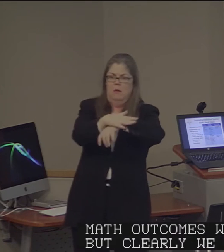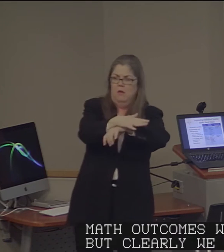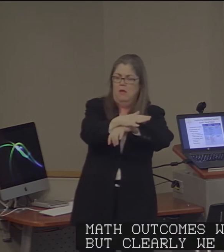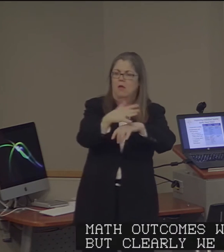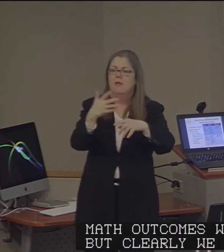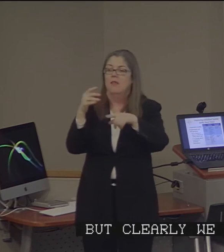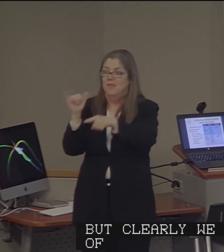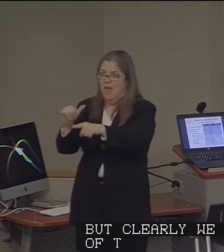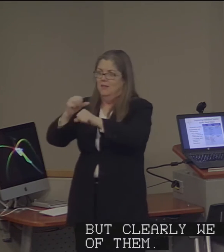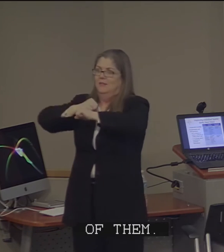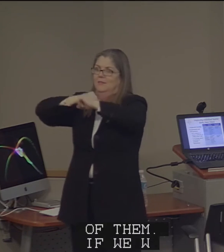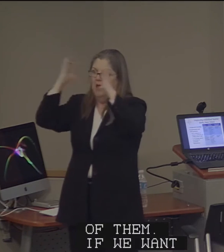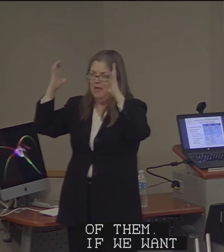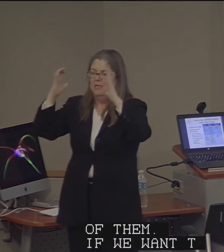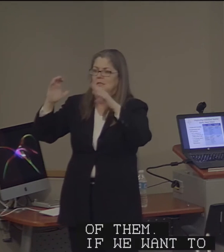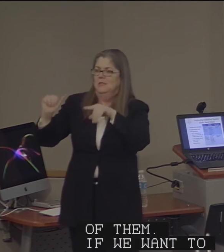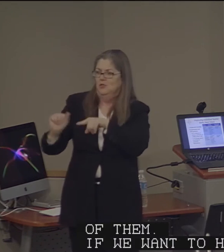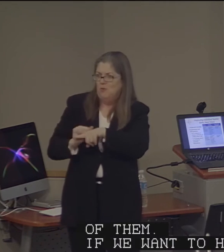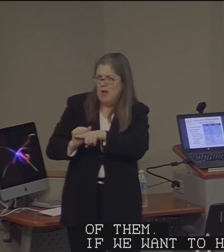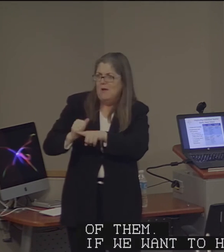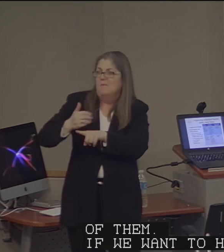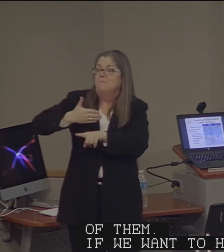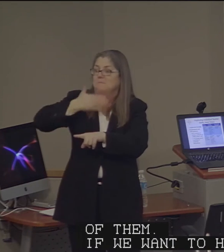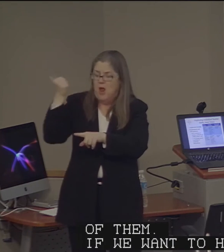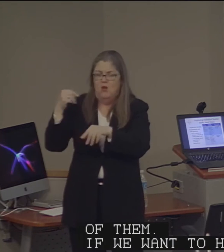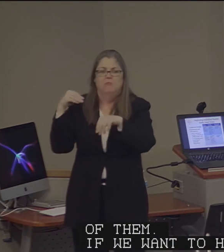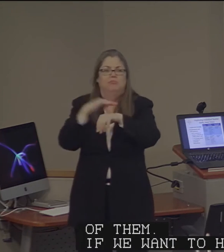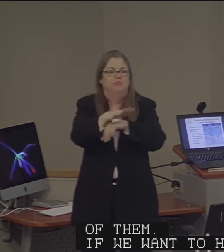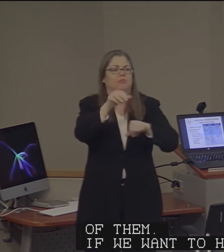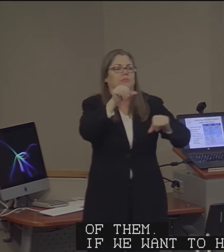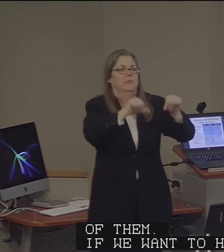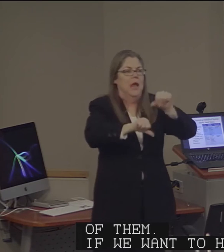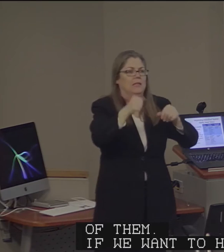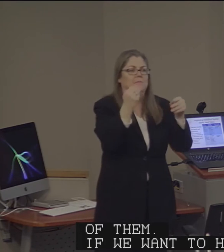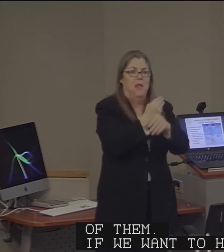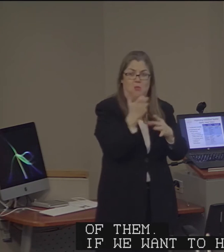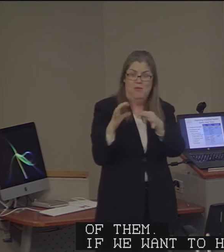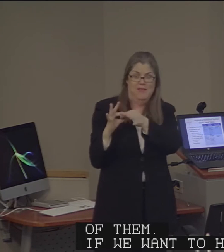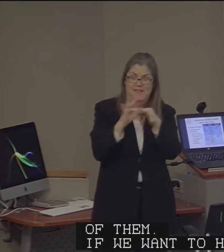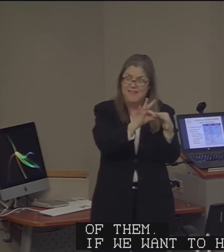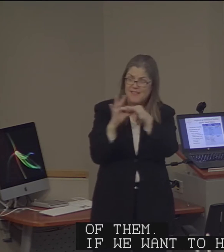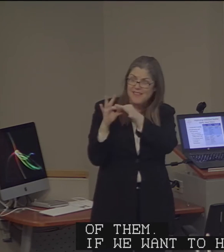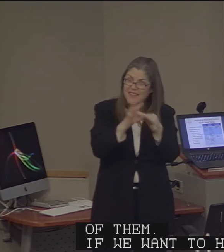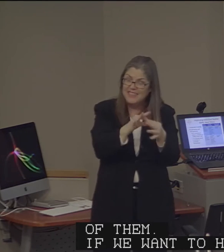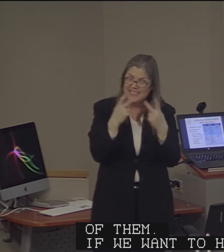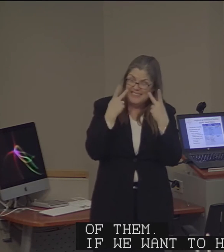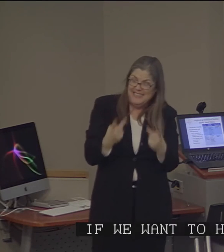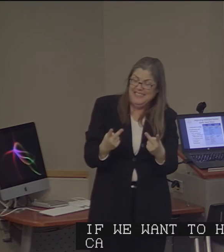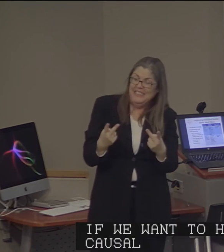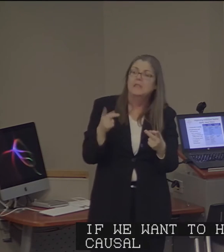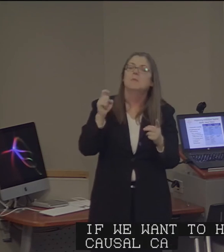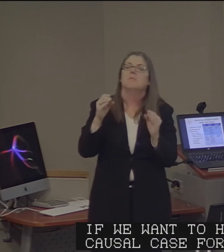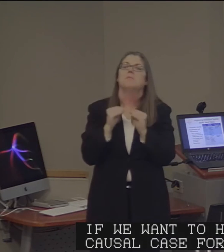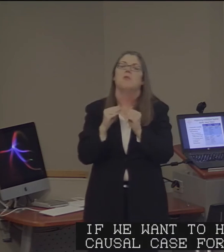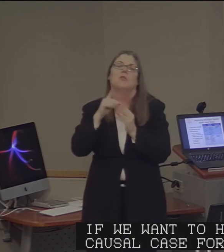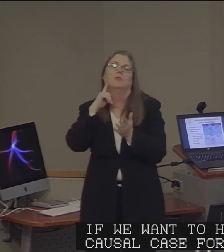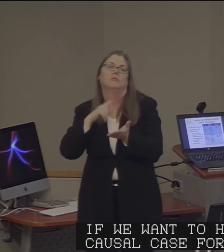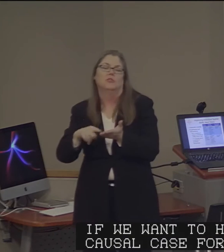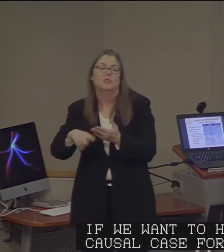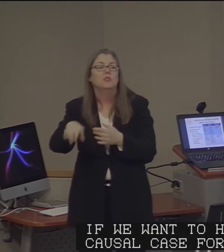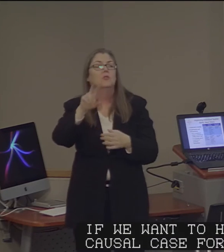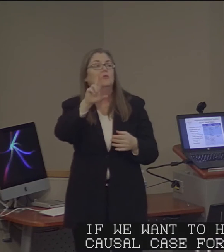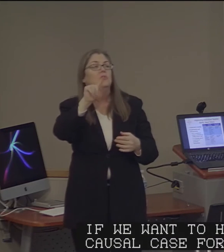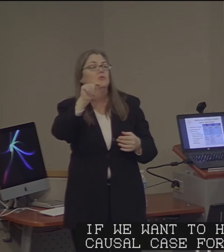train individual skills, get better science and math learning, we have to do more of this. And David Utall